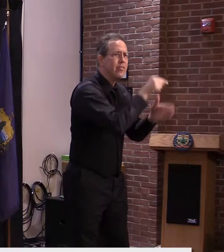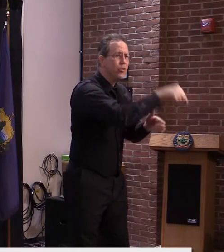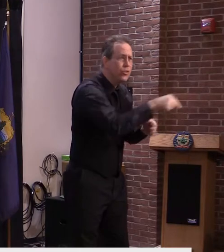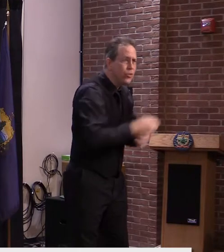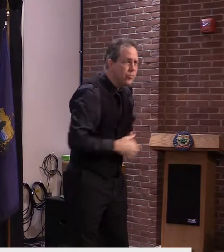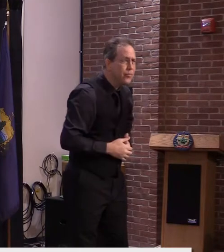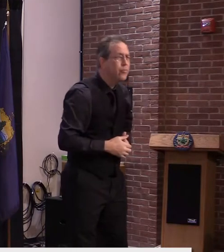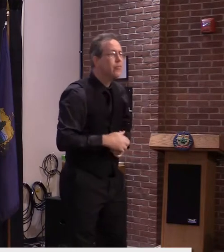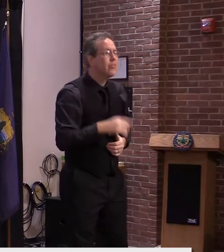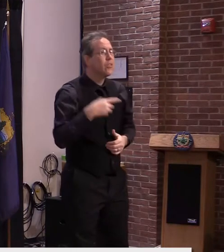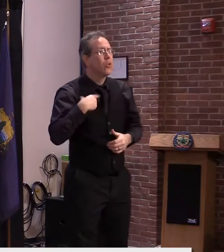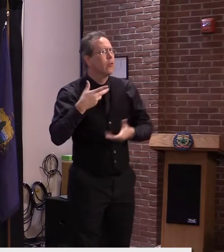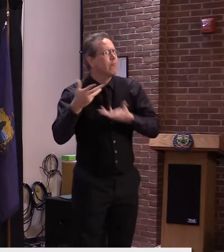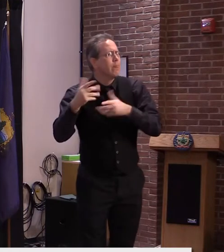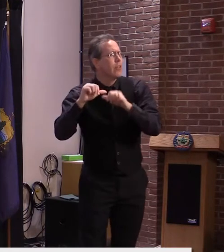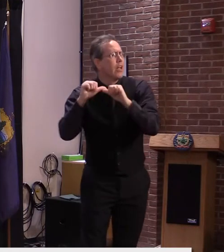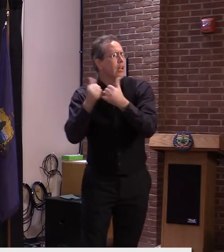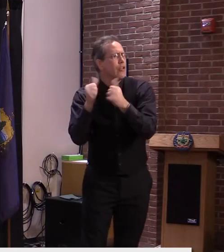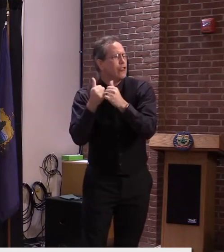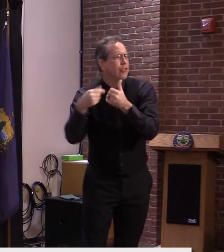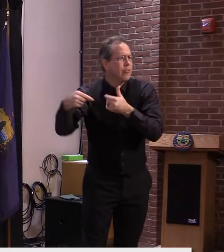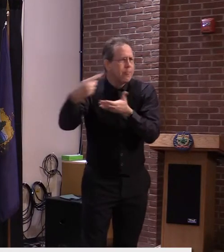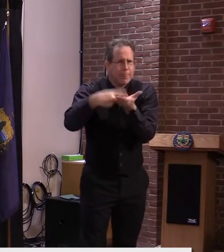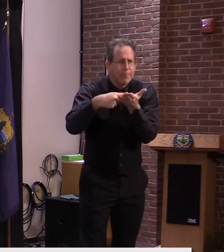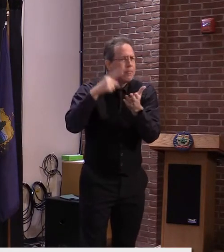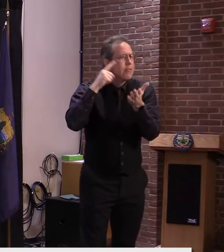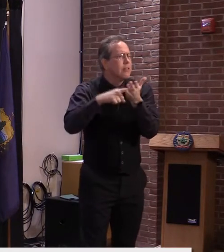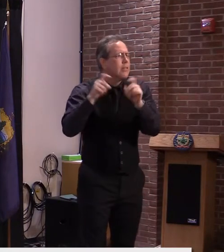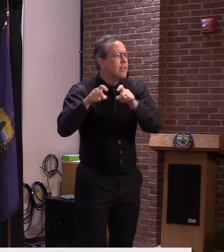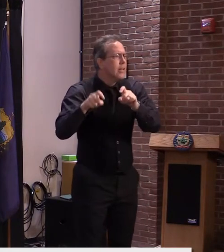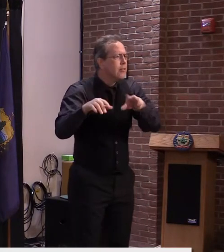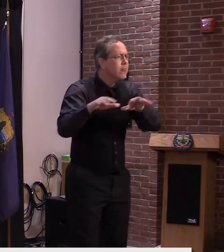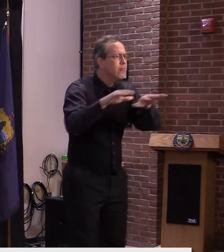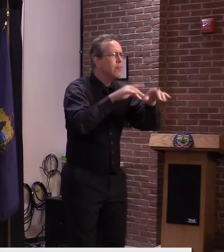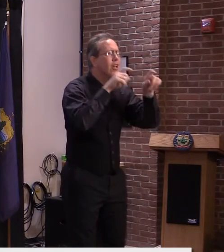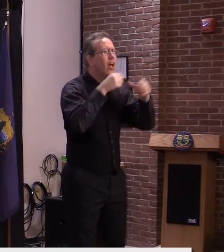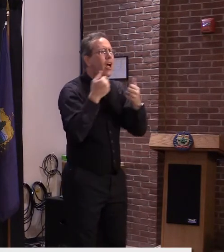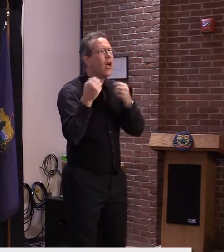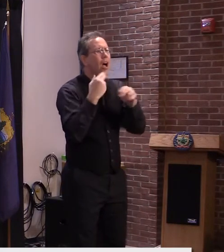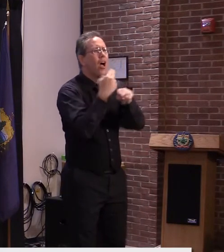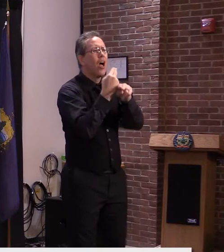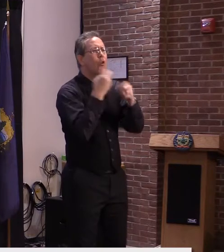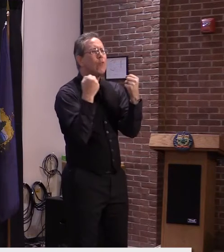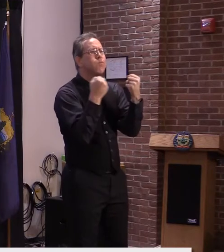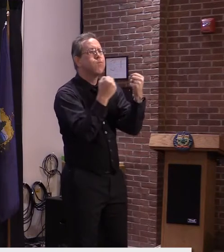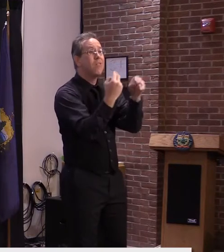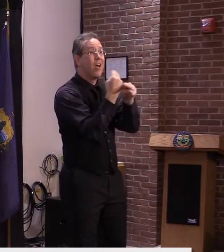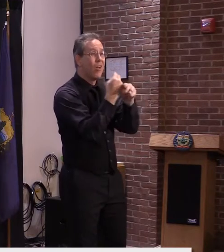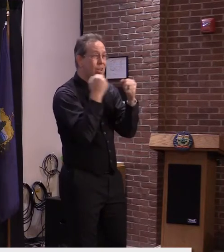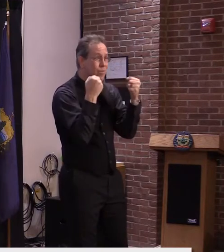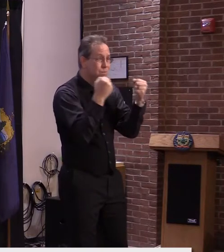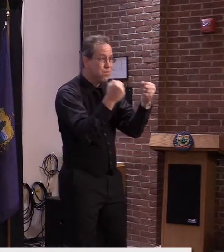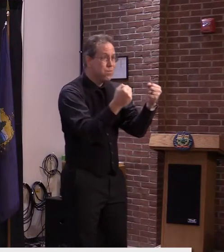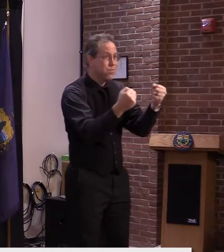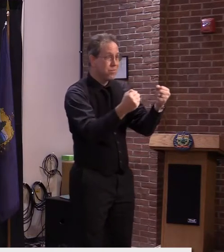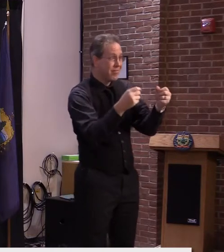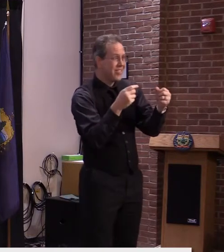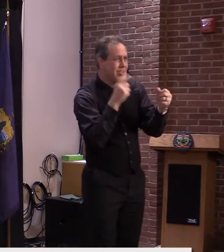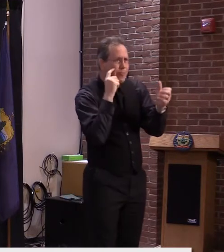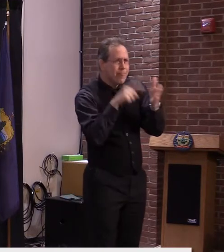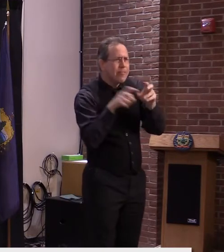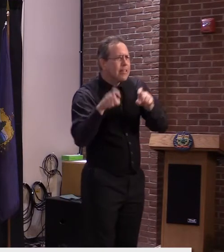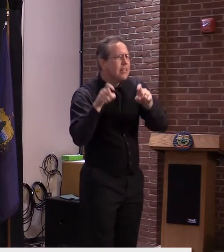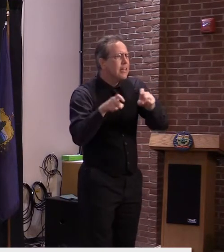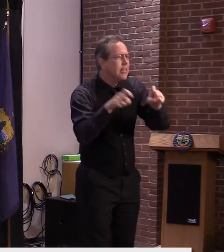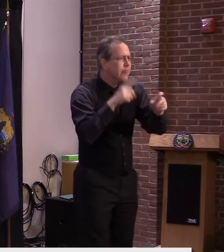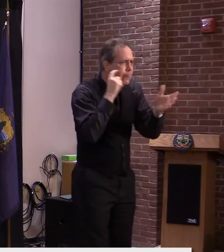aid recipients, that is to say, highways that receive federal aid, in Vermont. And here is some of what we found.